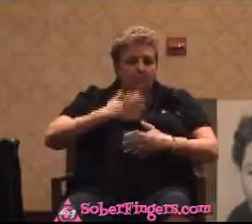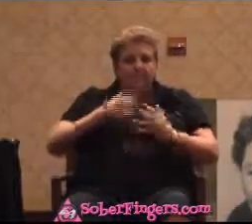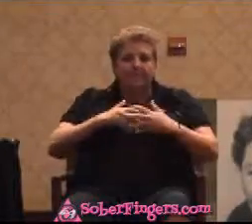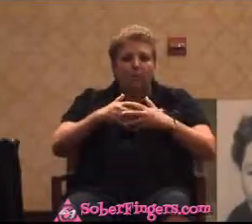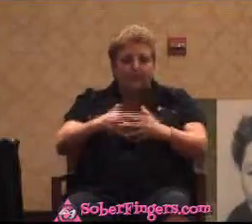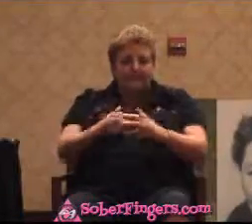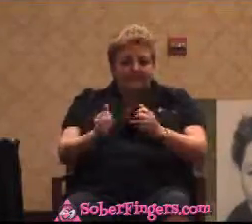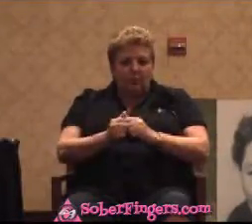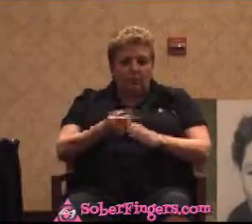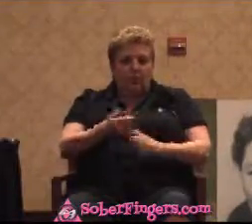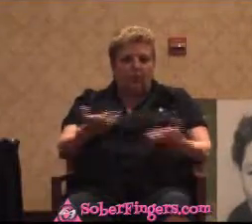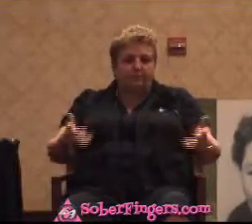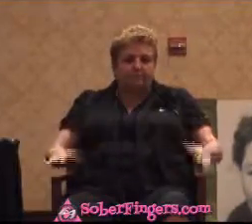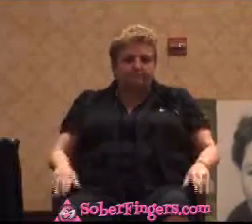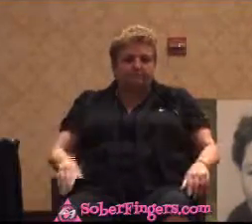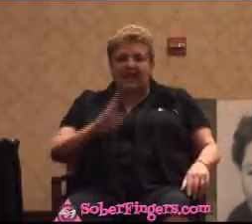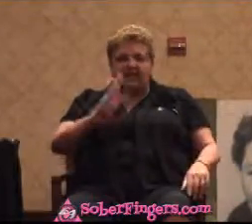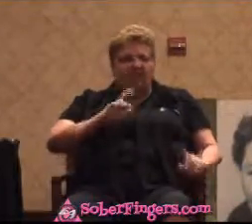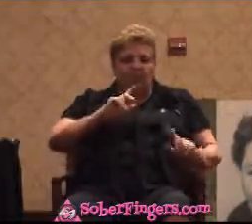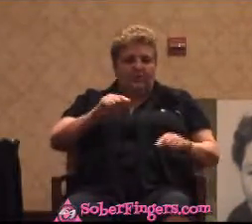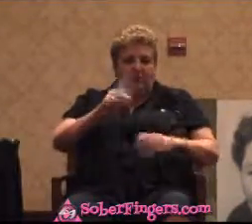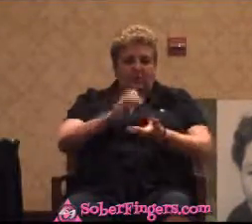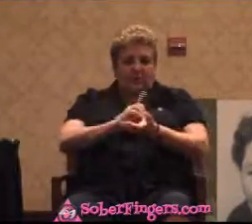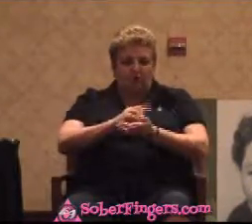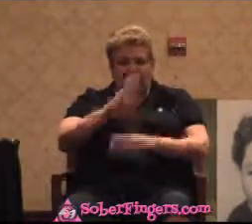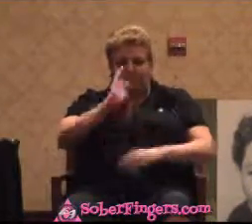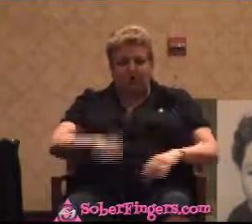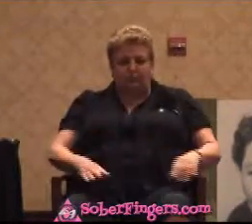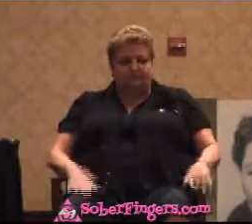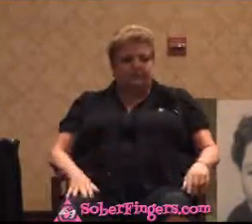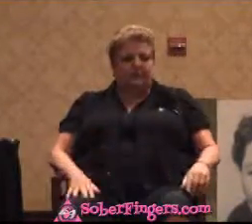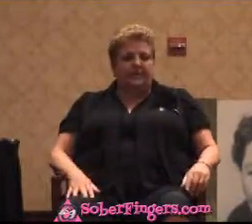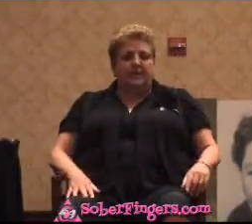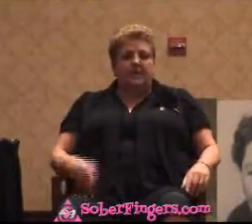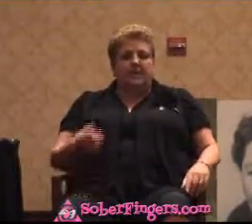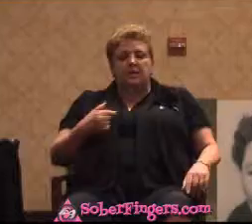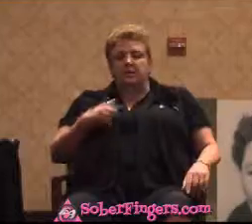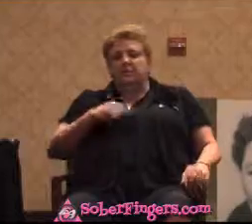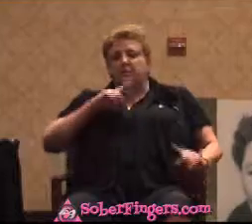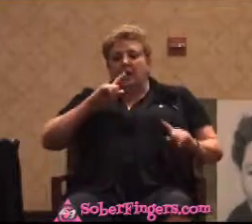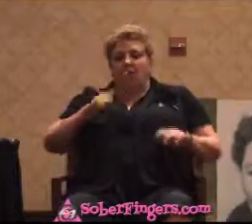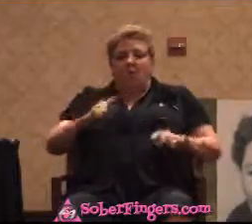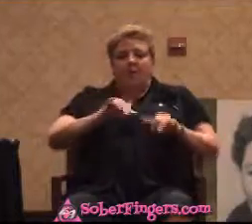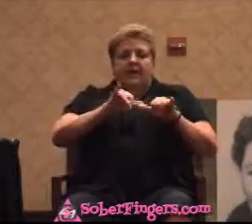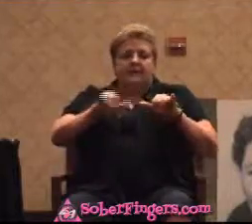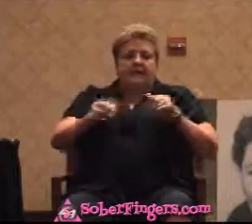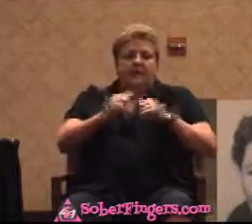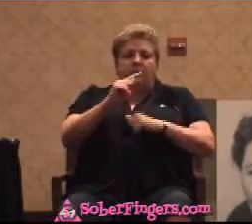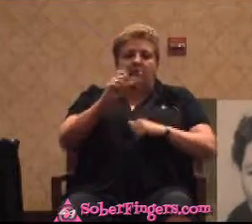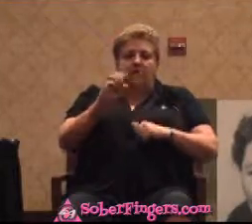And I go over there and I'm drinking and I'm staying with Tom and Elizabeth, and I go into labor with my